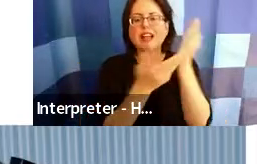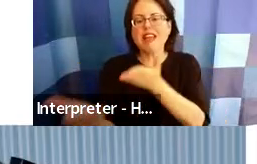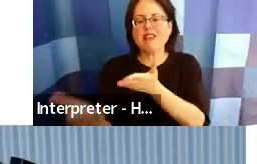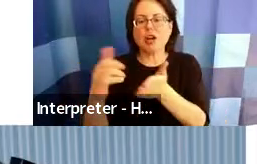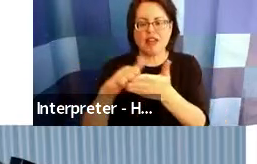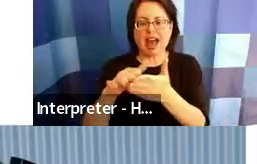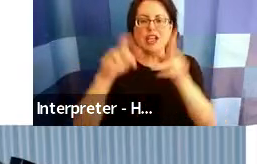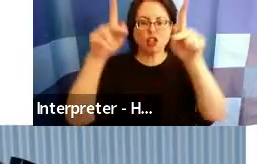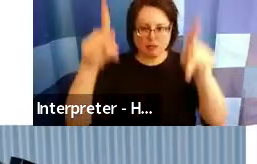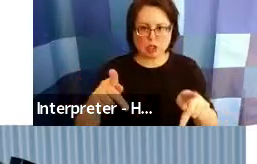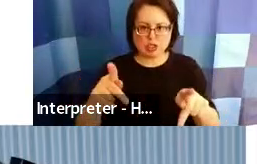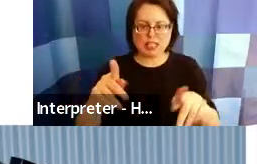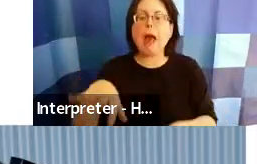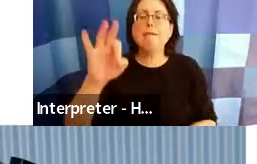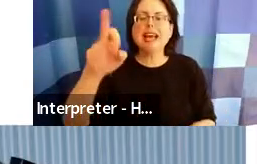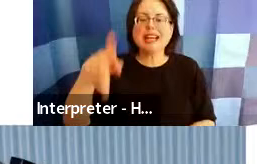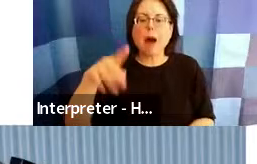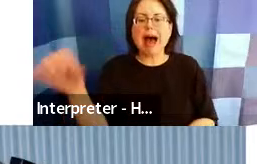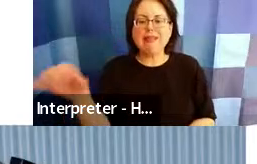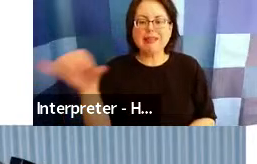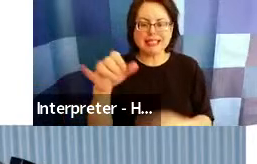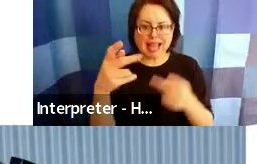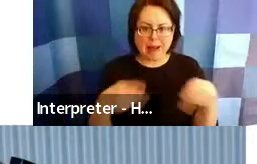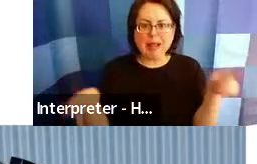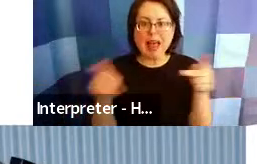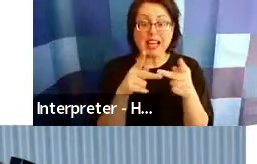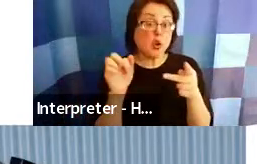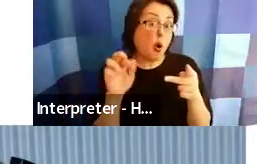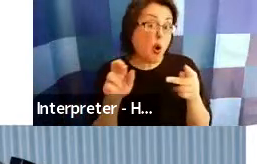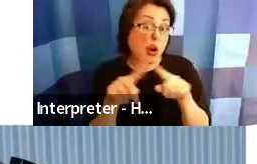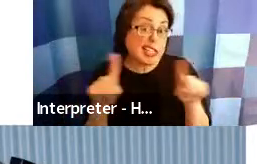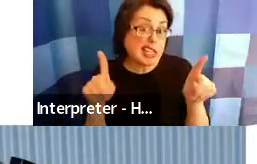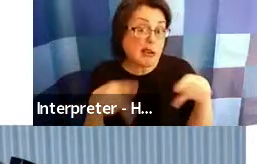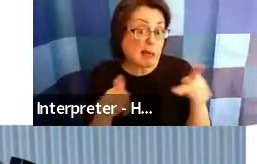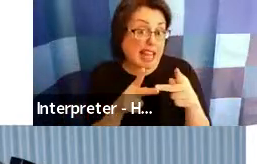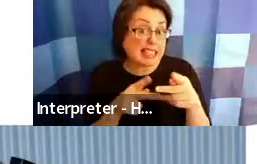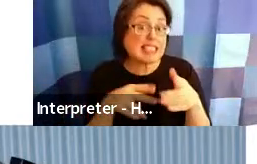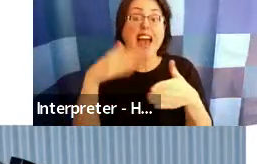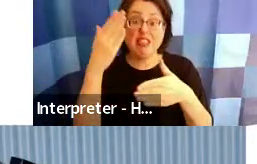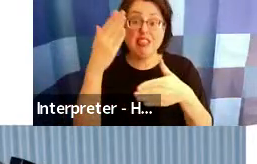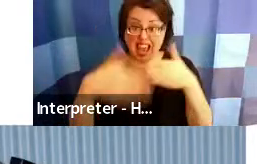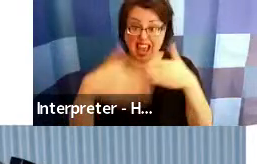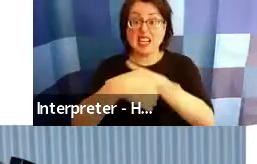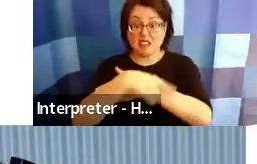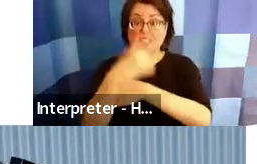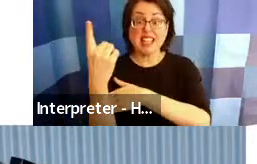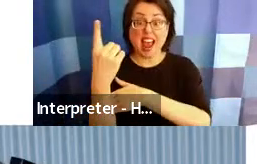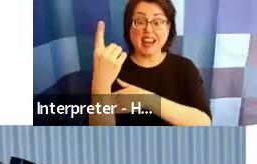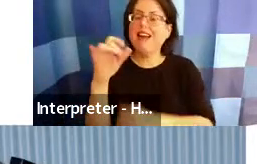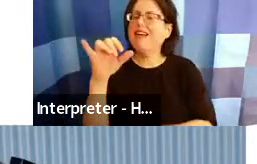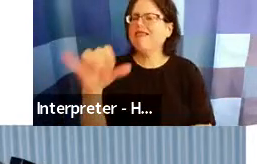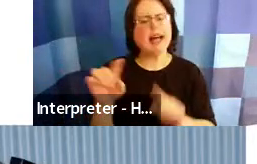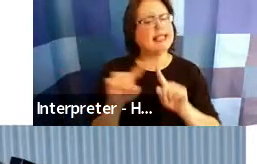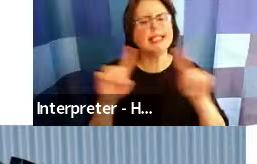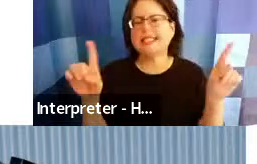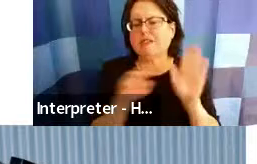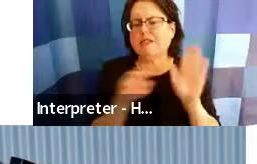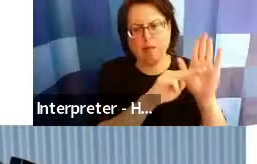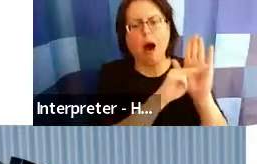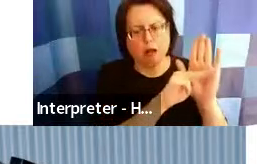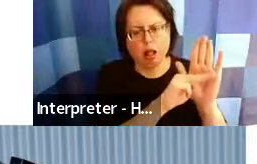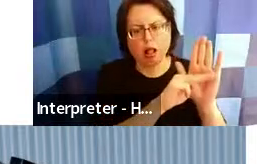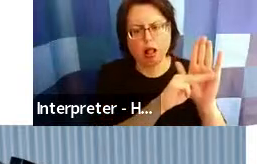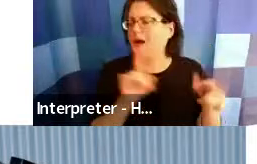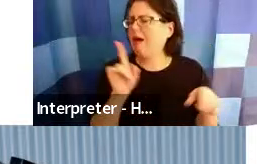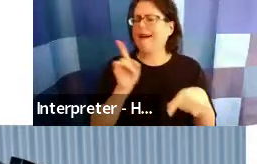then picks it up at the same spot or a different spot at the end of the day. That would be a completely different model and would not have